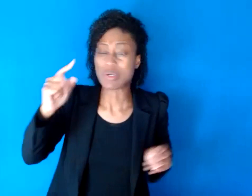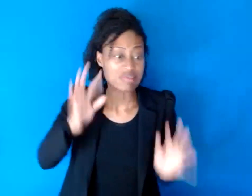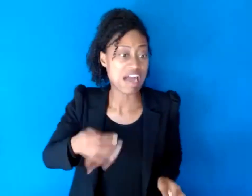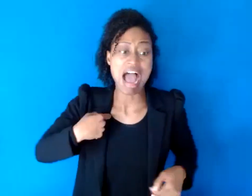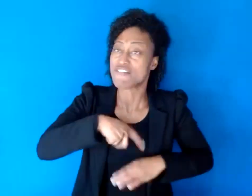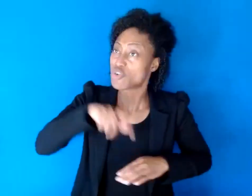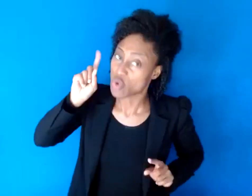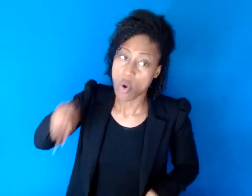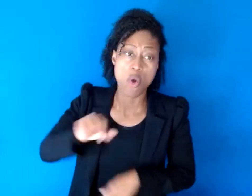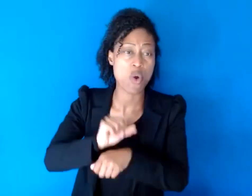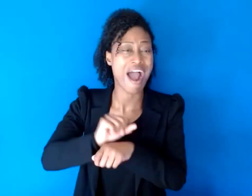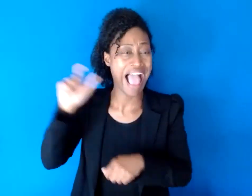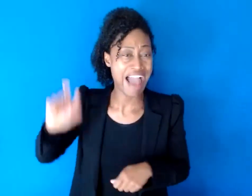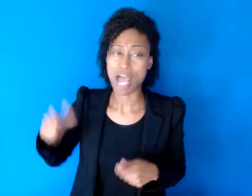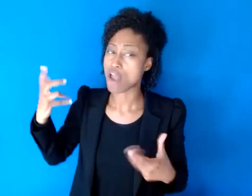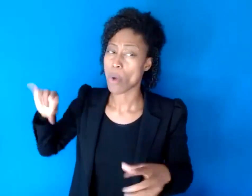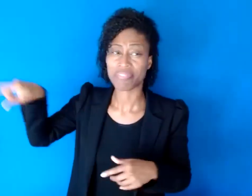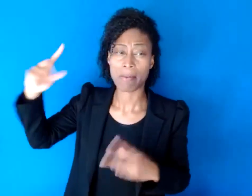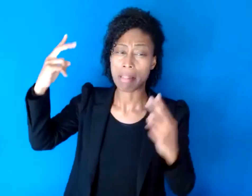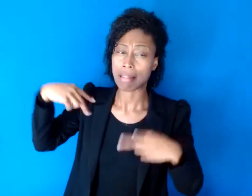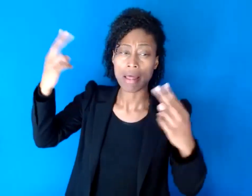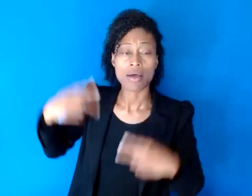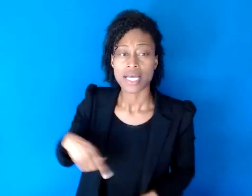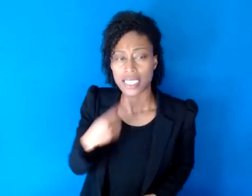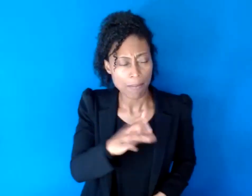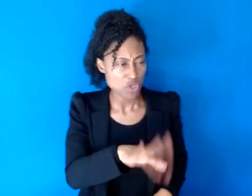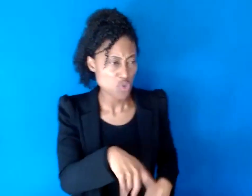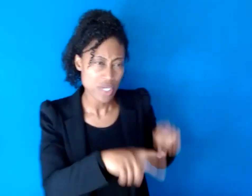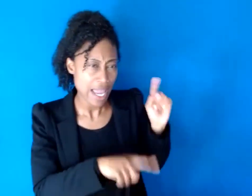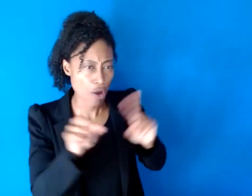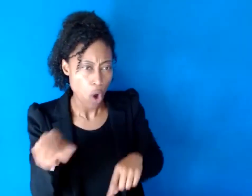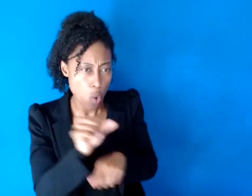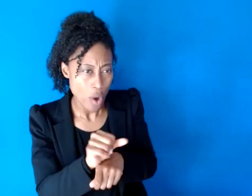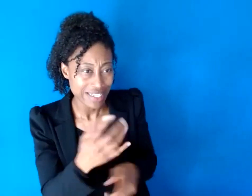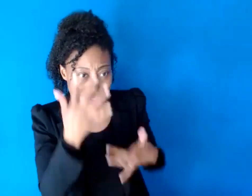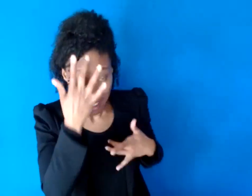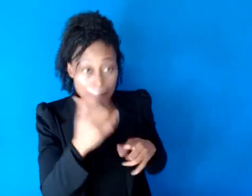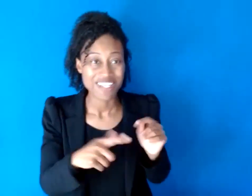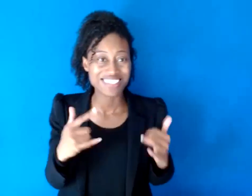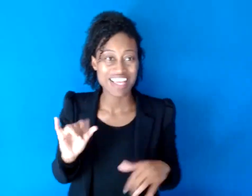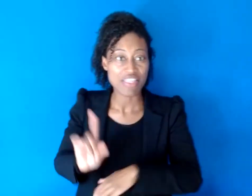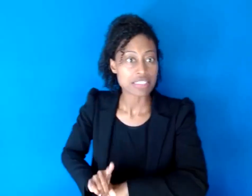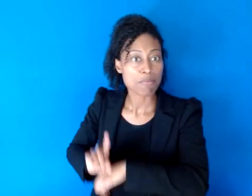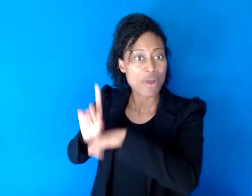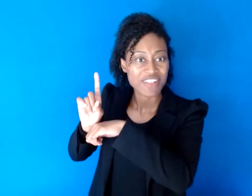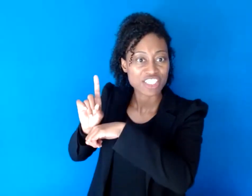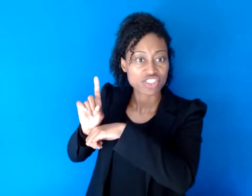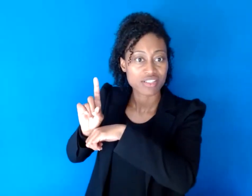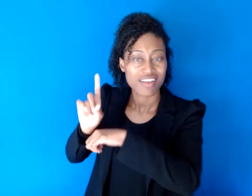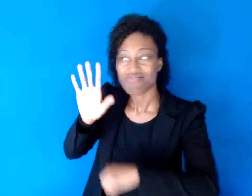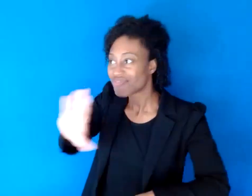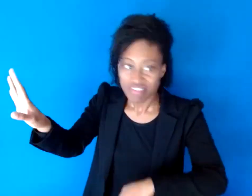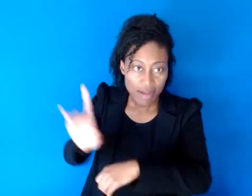and try to go to work. And they say you can't go to work sick, right? But that's still privilege to me. It's privilege.